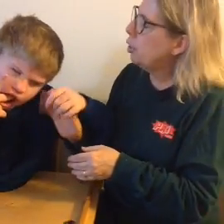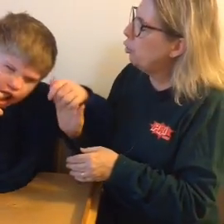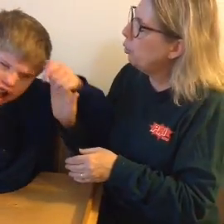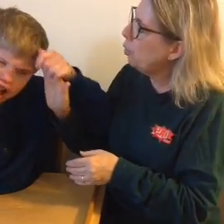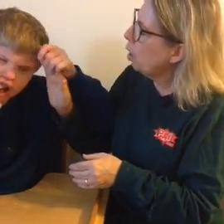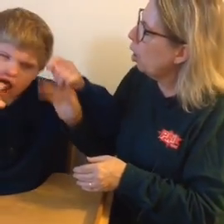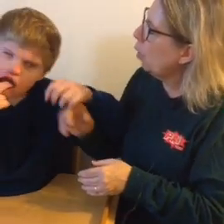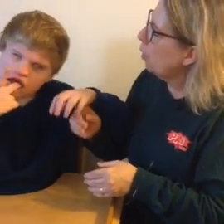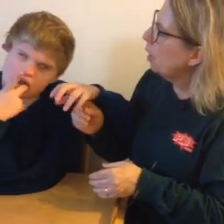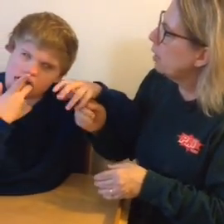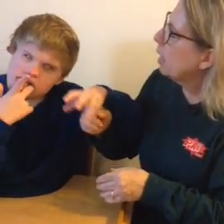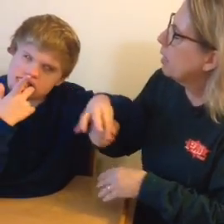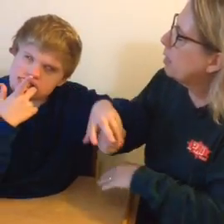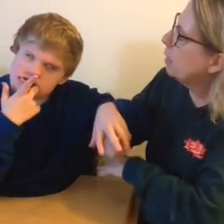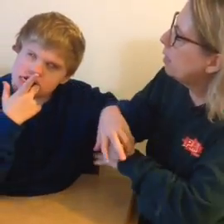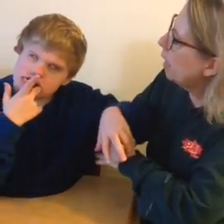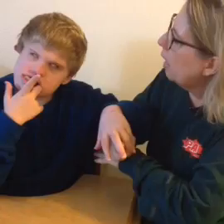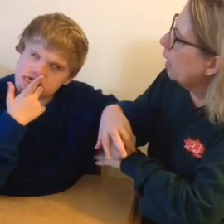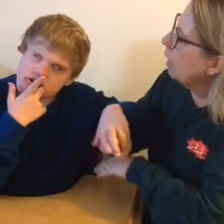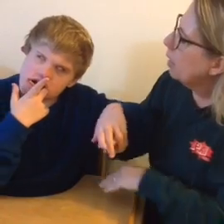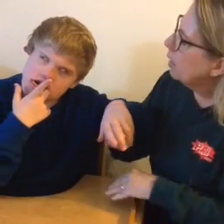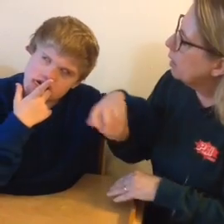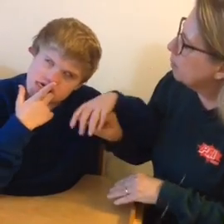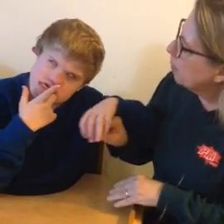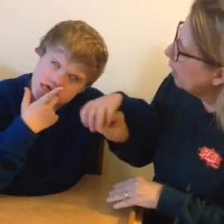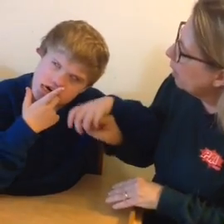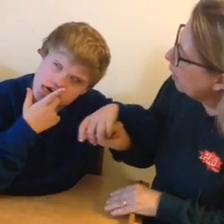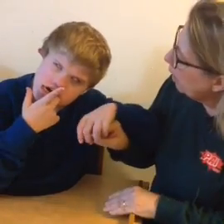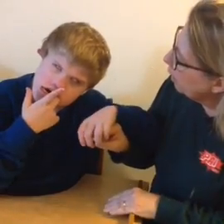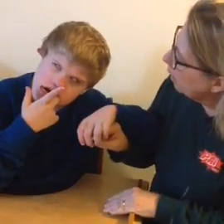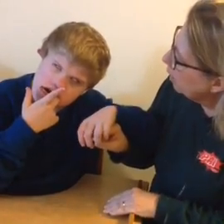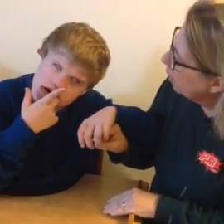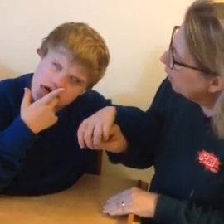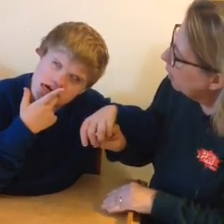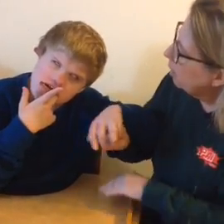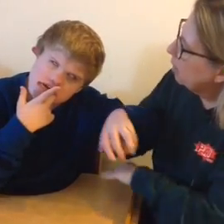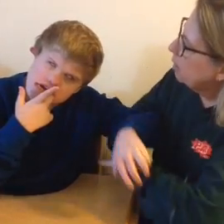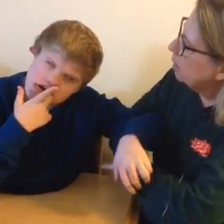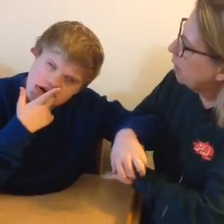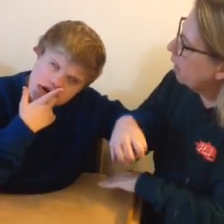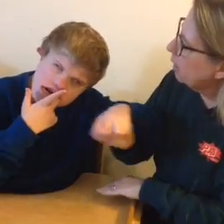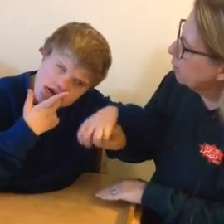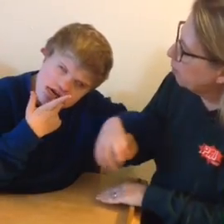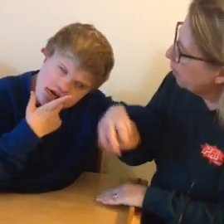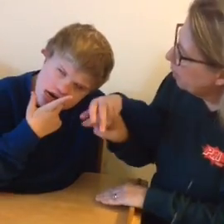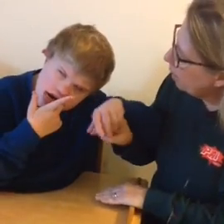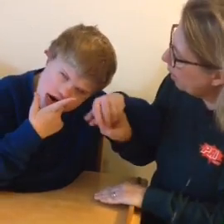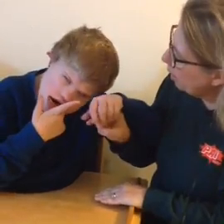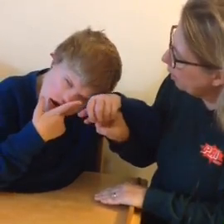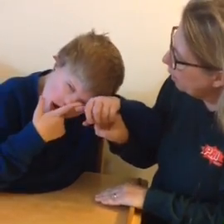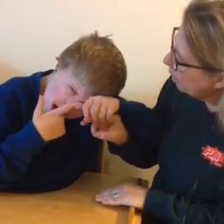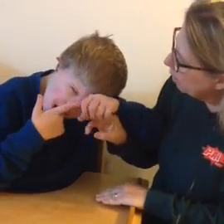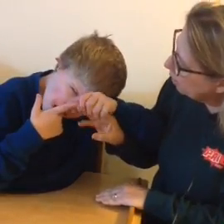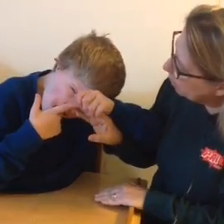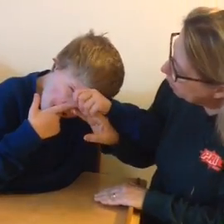did you know that today is Monday? Today is Monday?